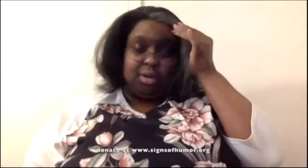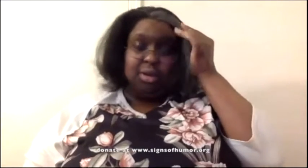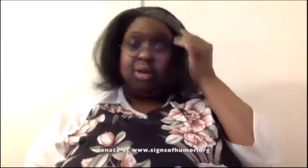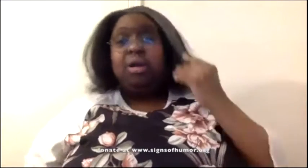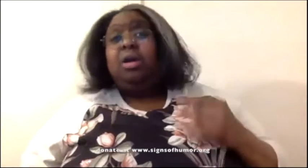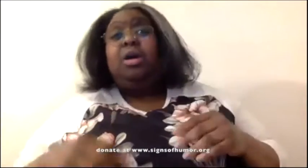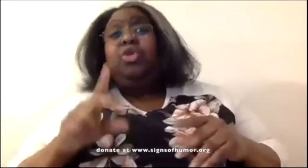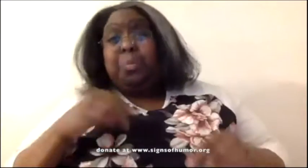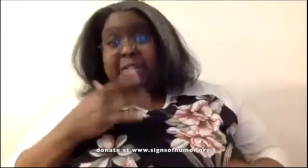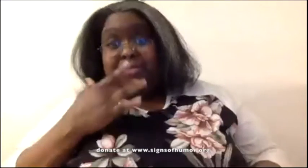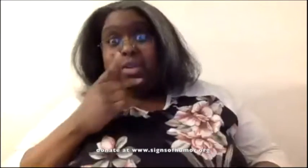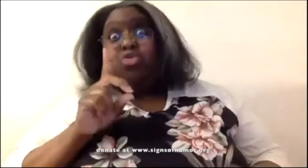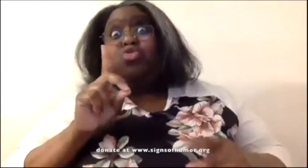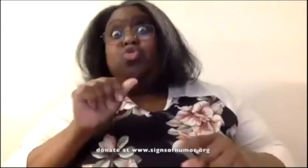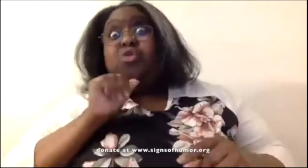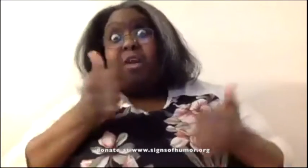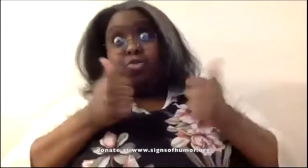That was my family, y'all.